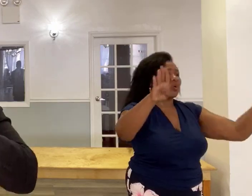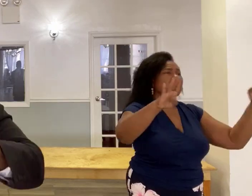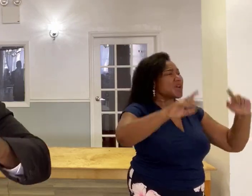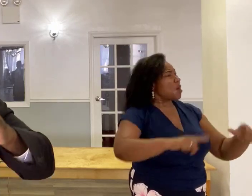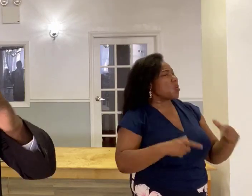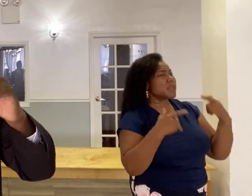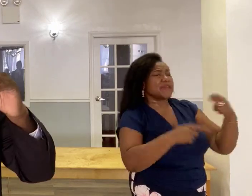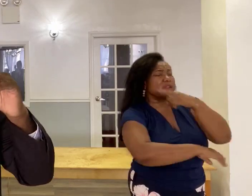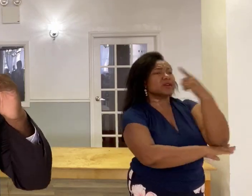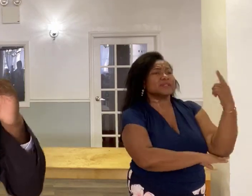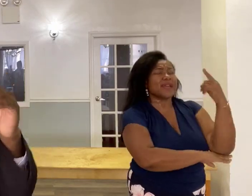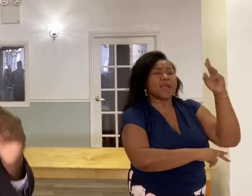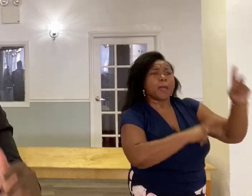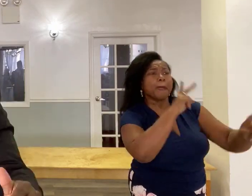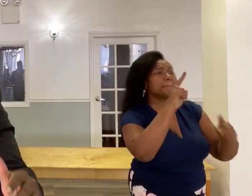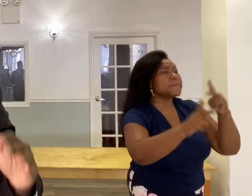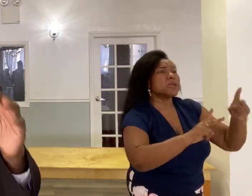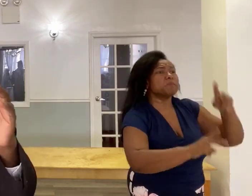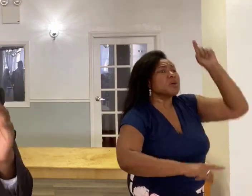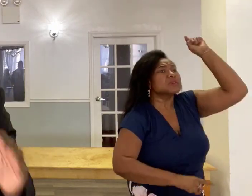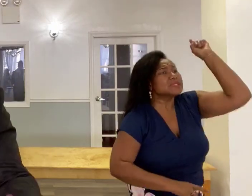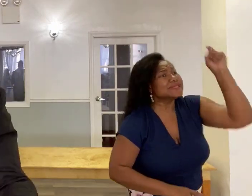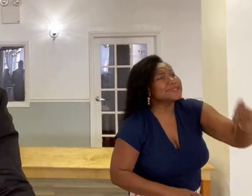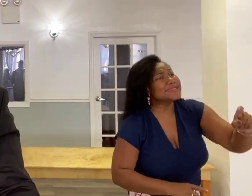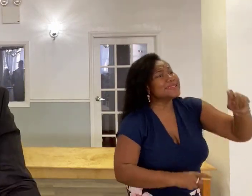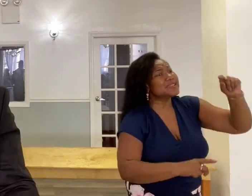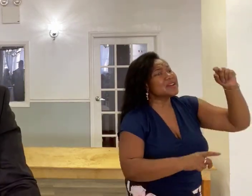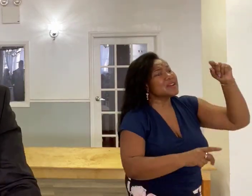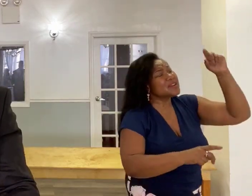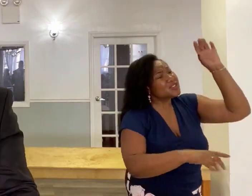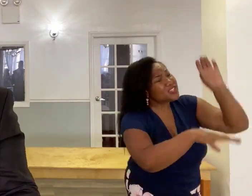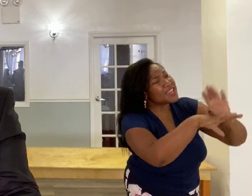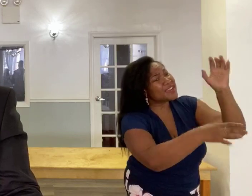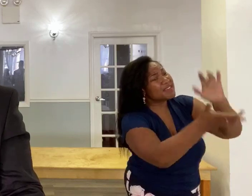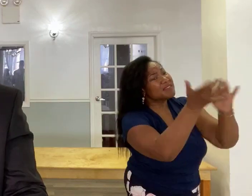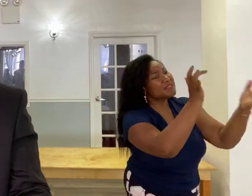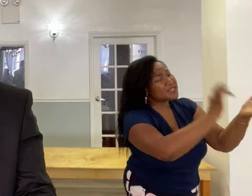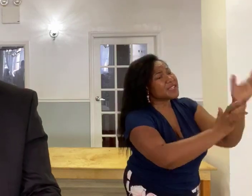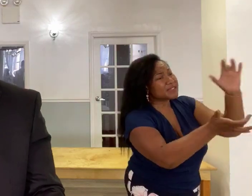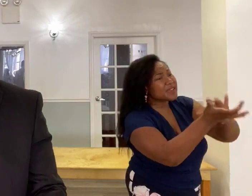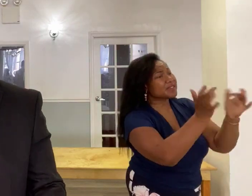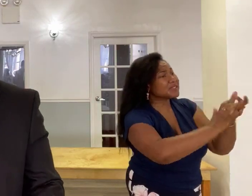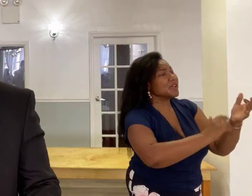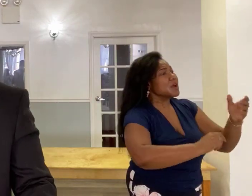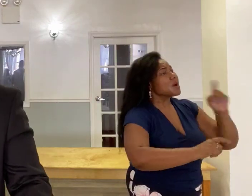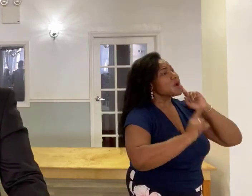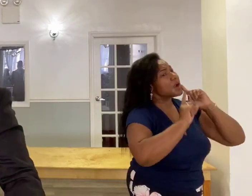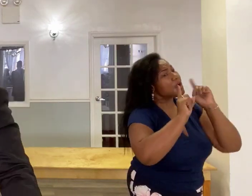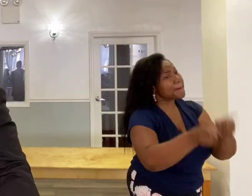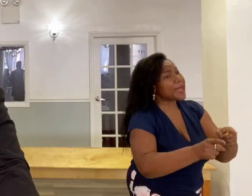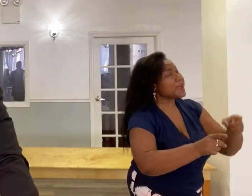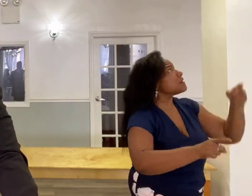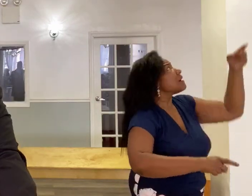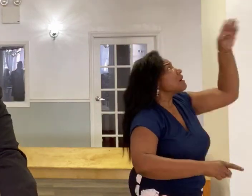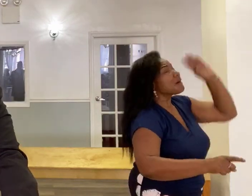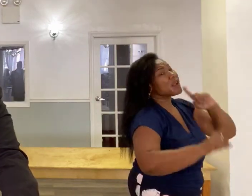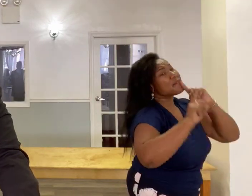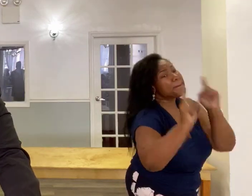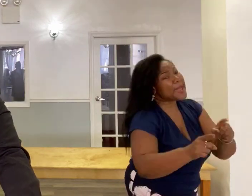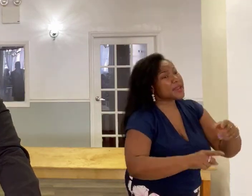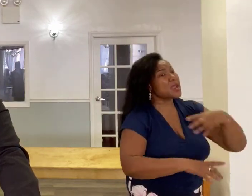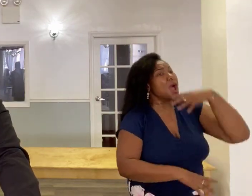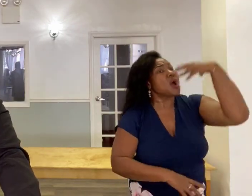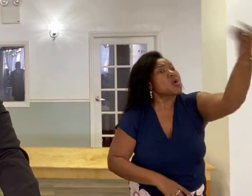where people need the gospel. And we have the command from the Lord Jesus Christ to go ye